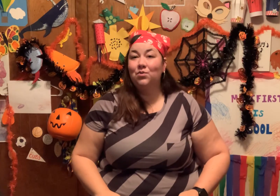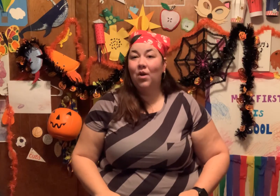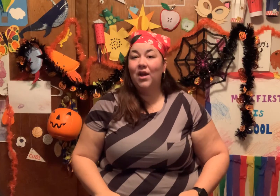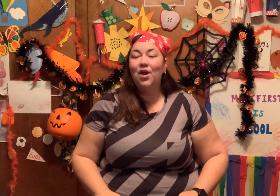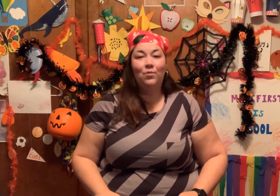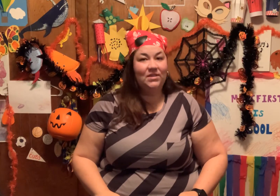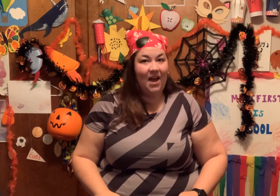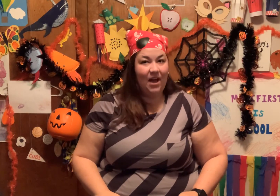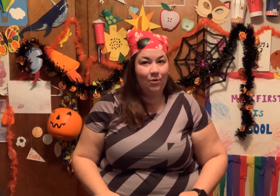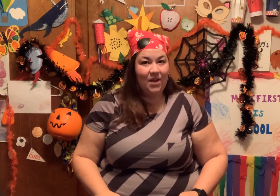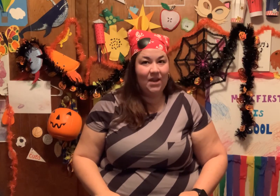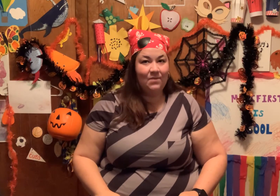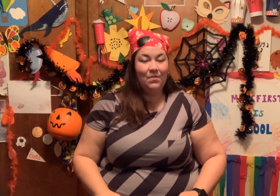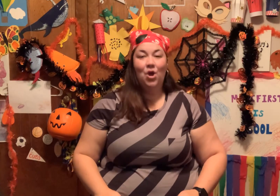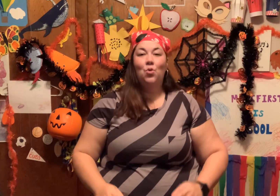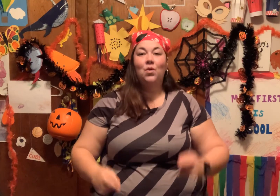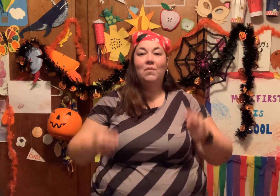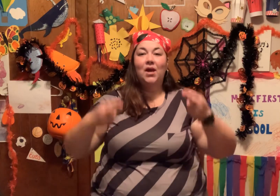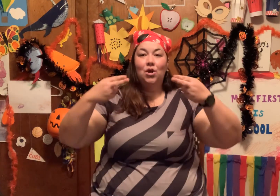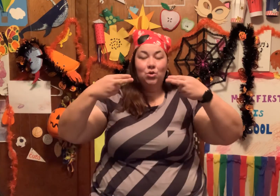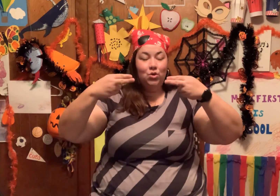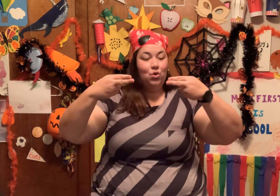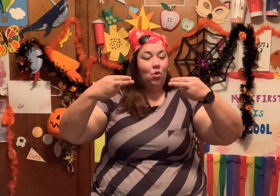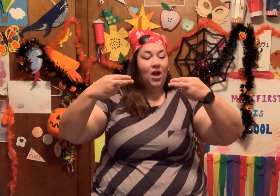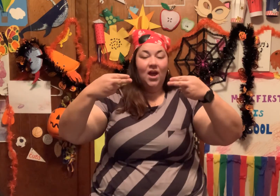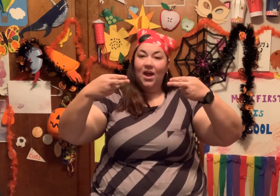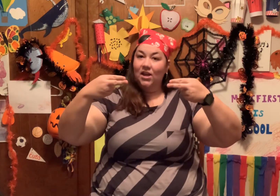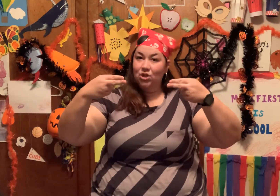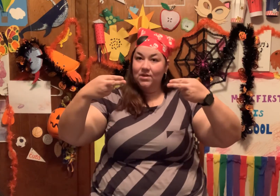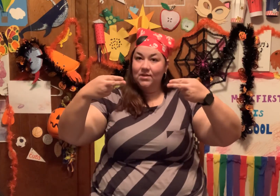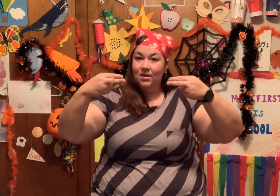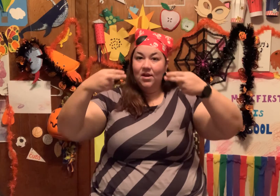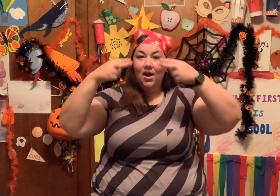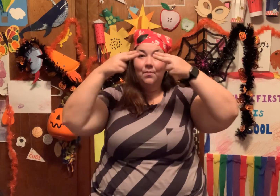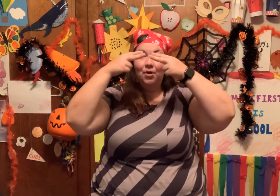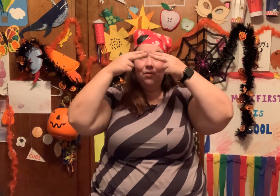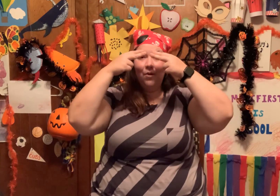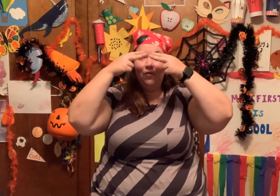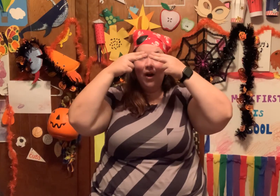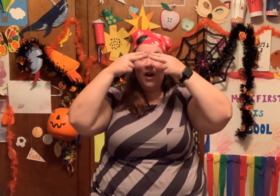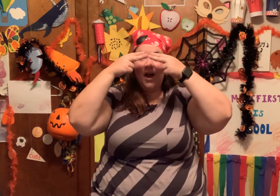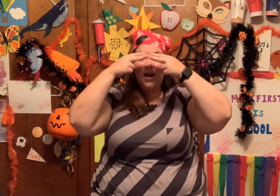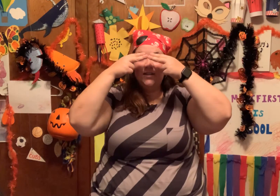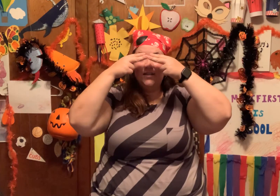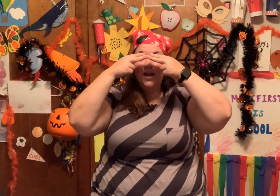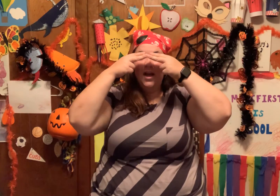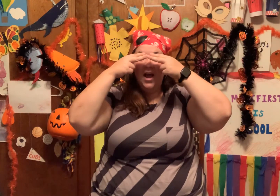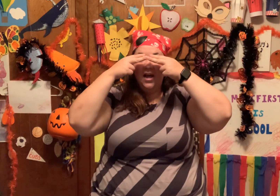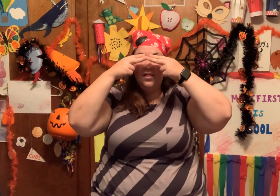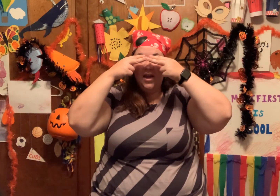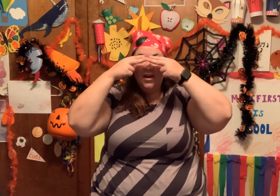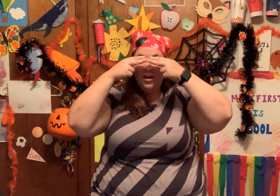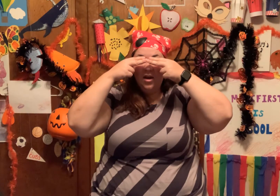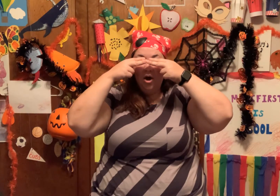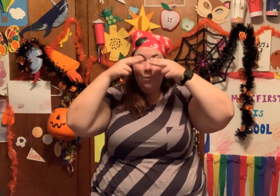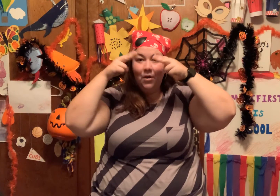one was Halloween. We make two H's, put them over our eyes, and then open our